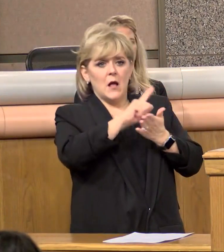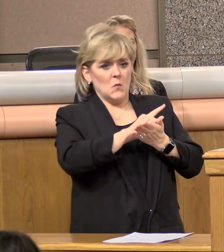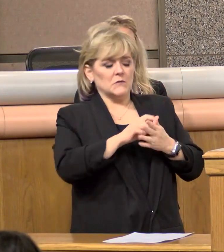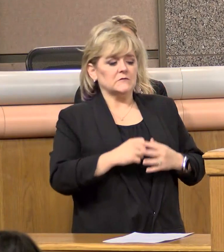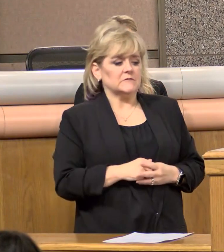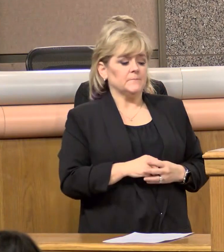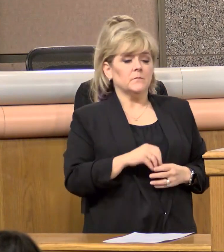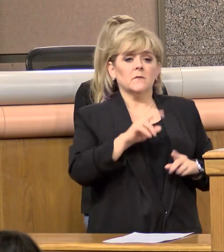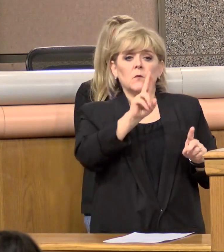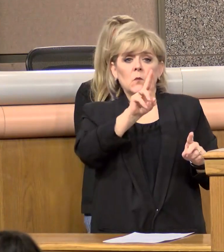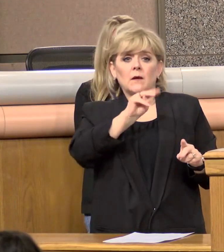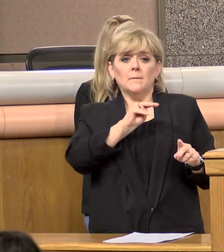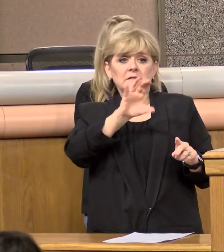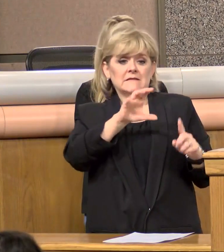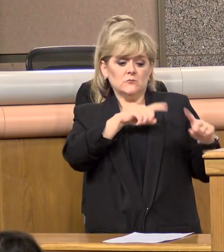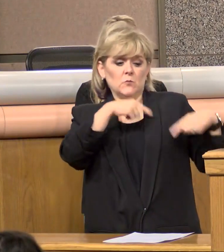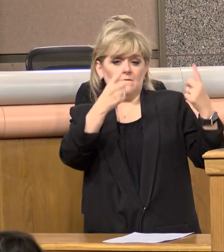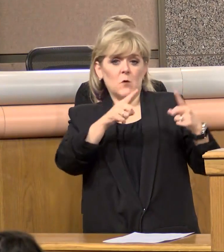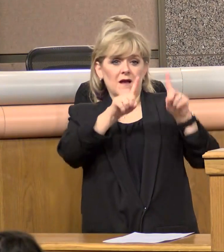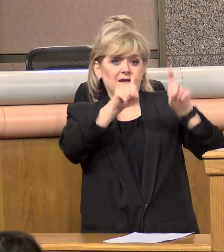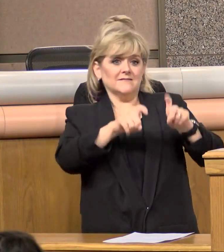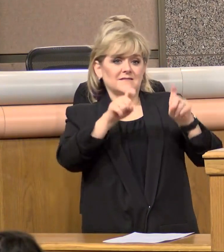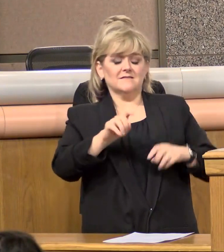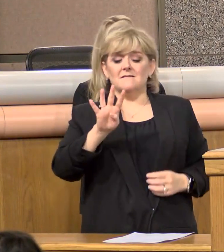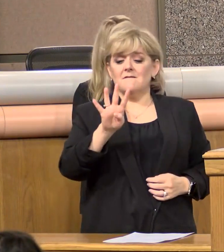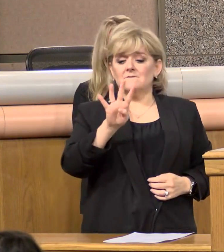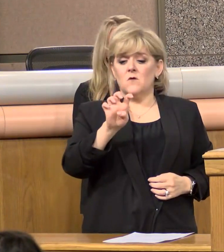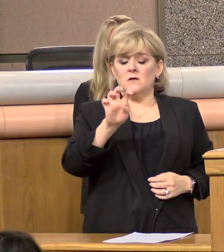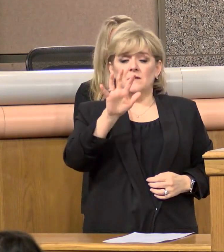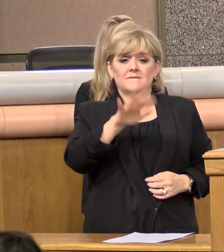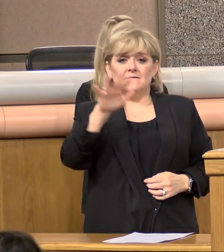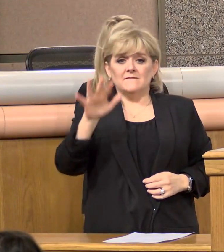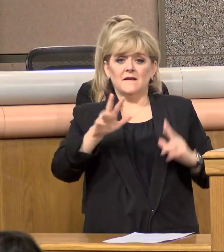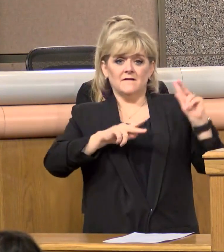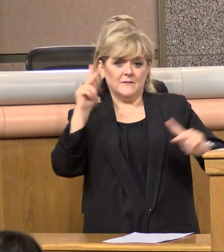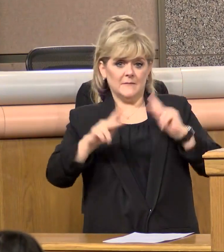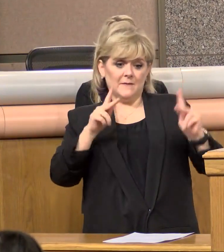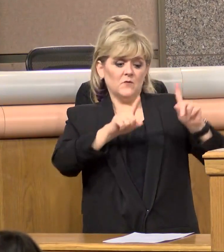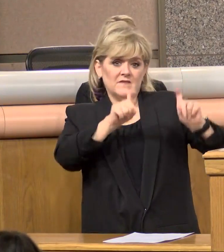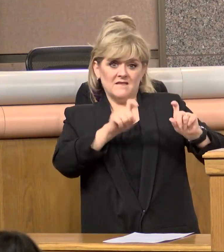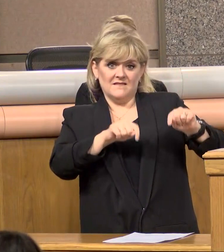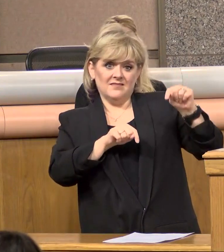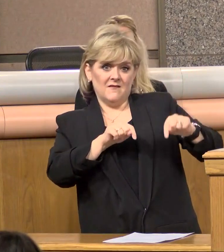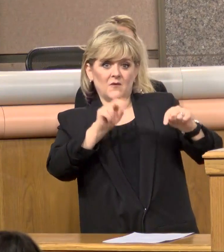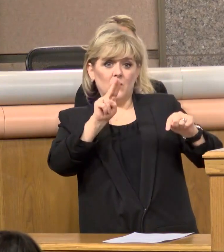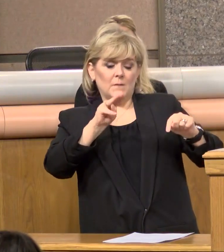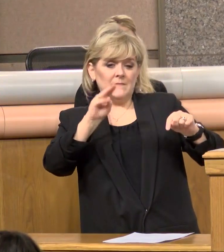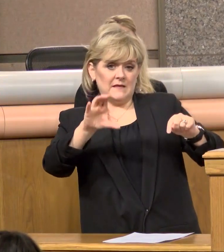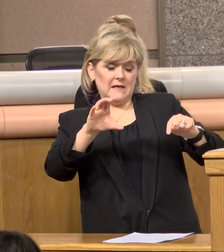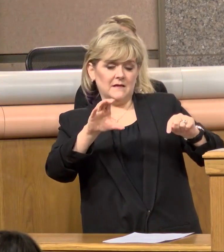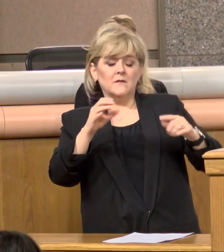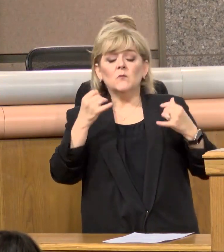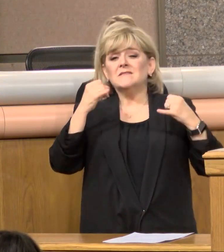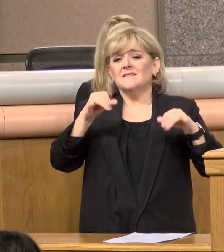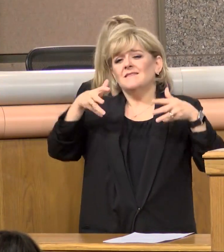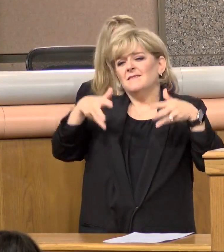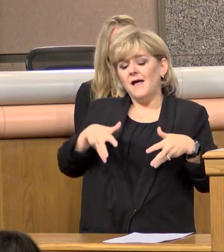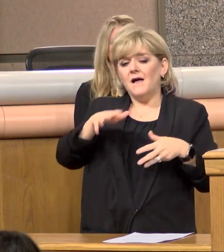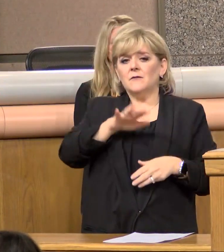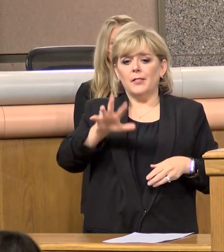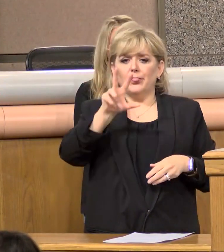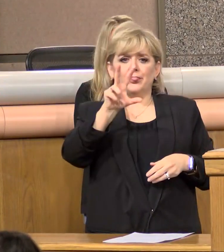UMC has so far tested 455 individuals in our community. And we still have about 30